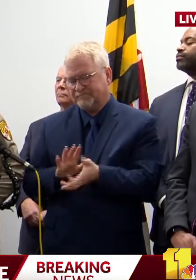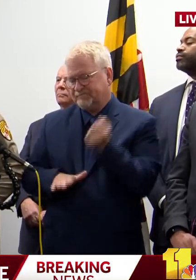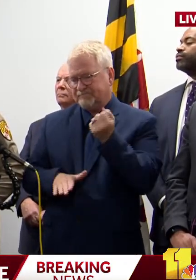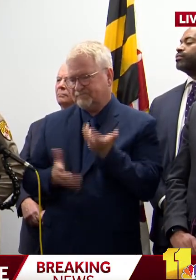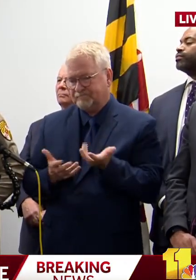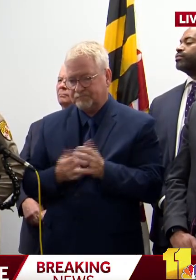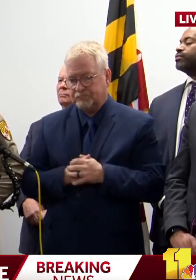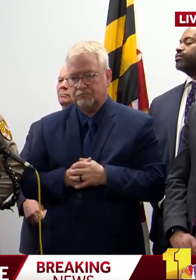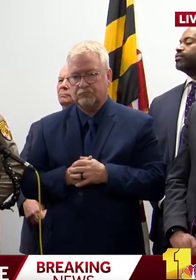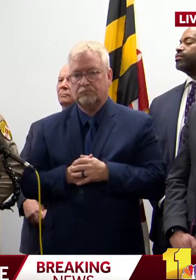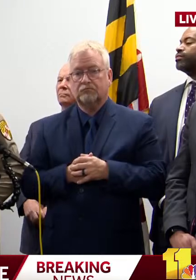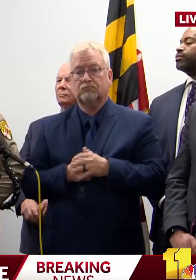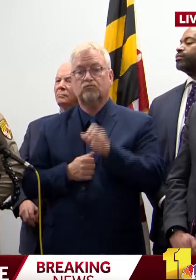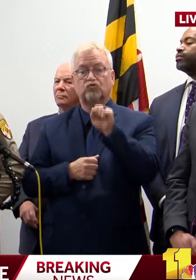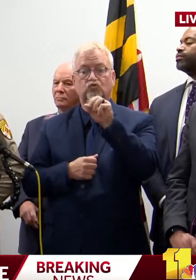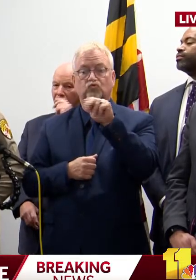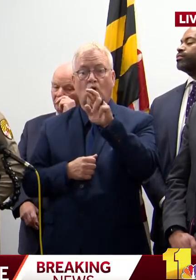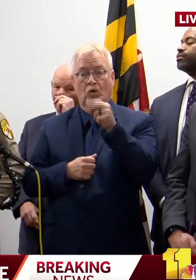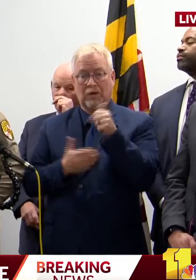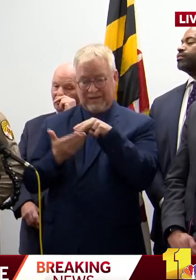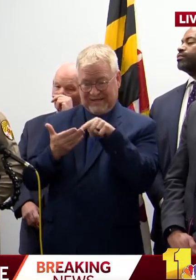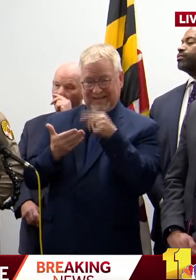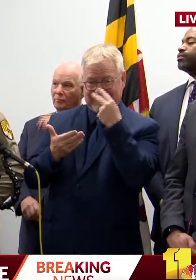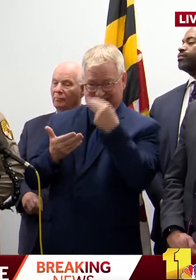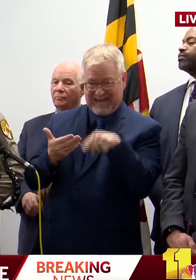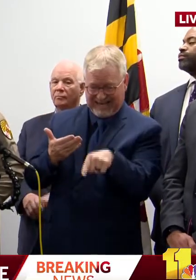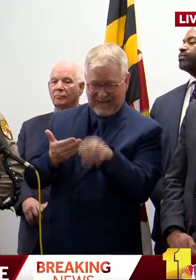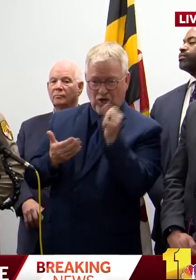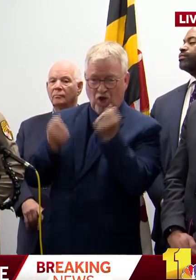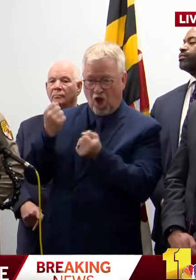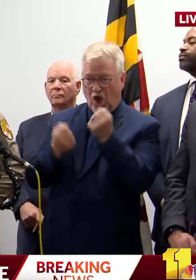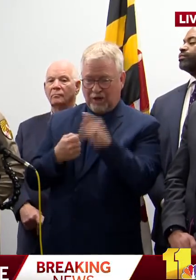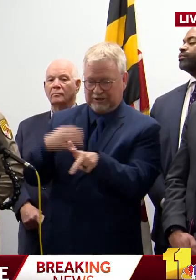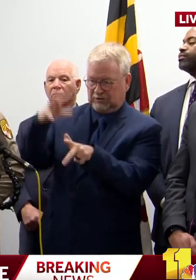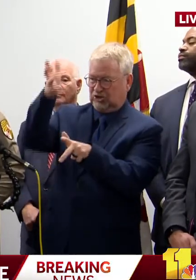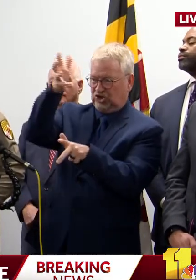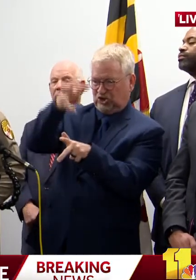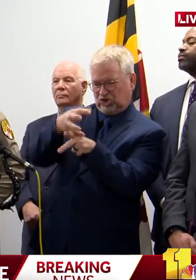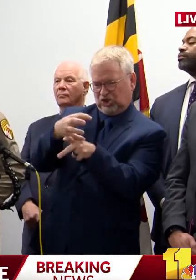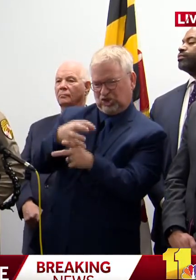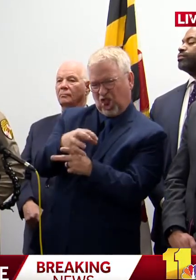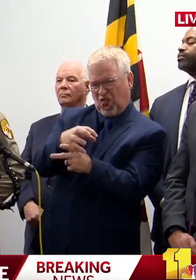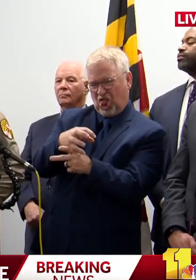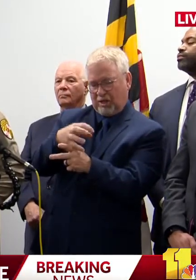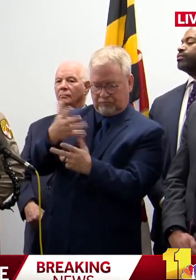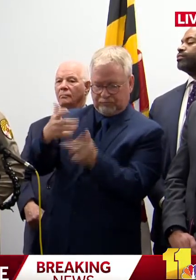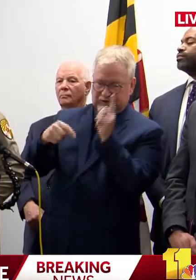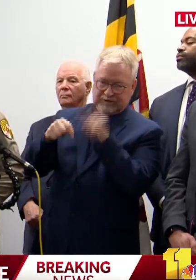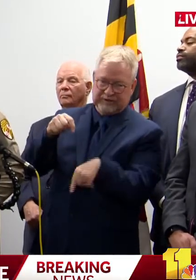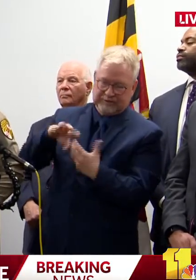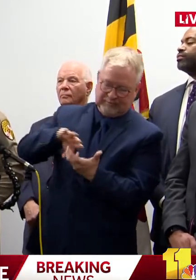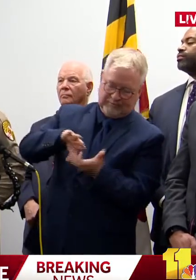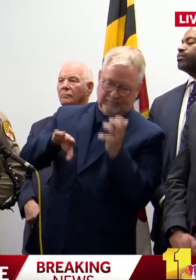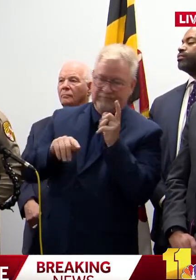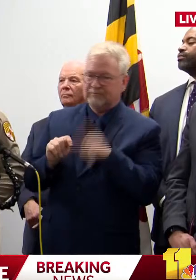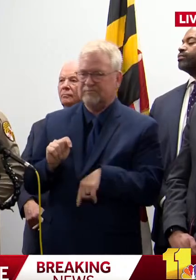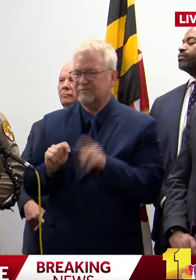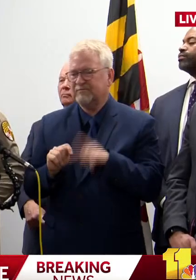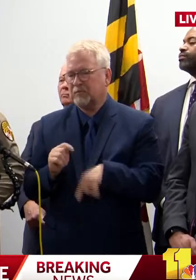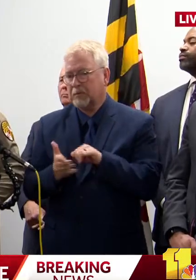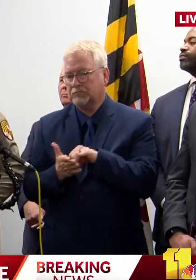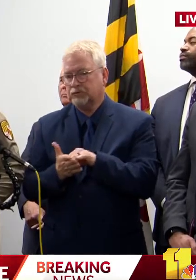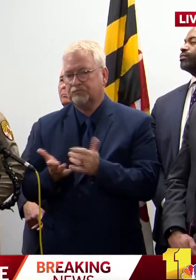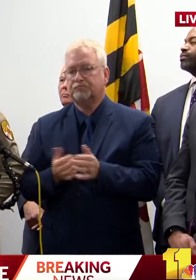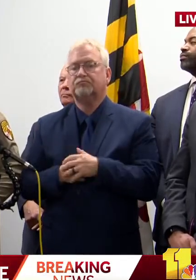sonar simply said that they could not get to that area because it was fully encased in the superstructure. Now, once that